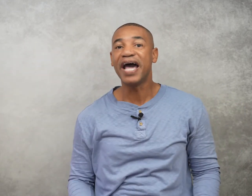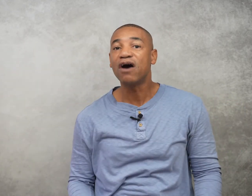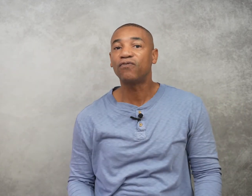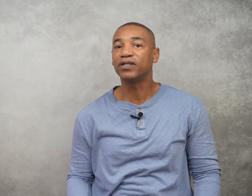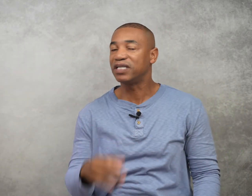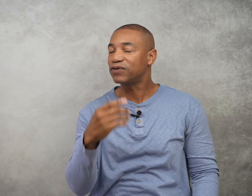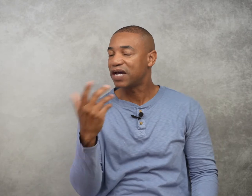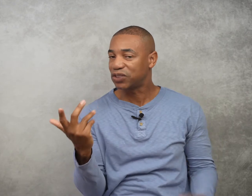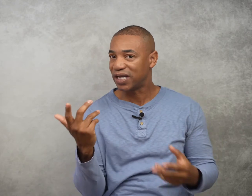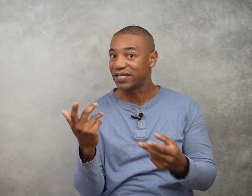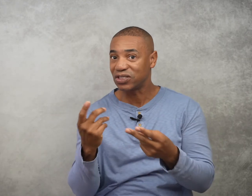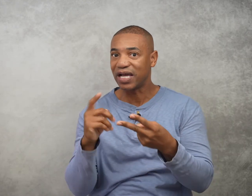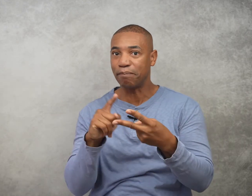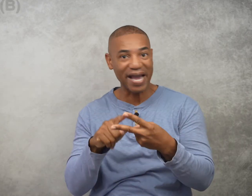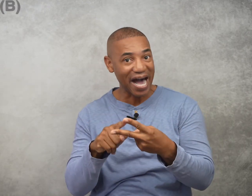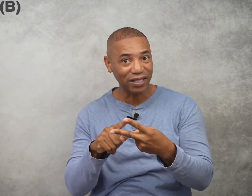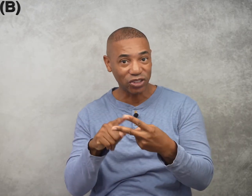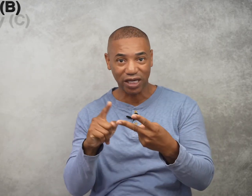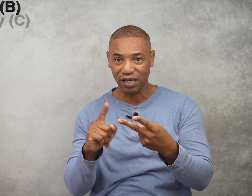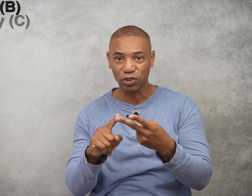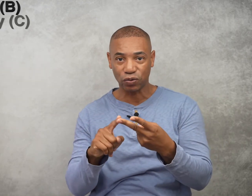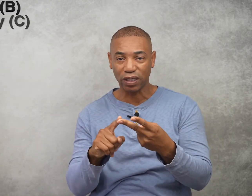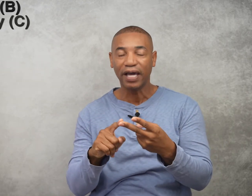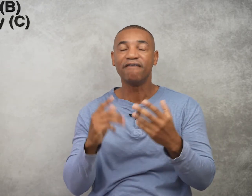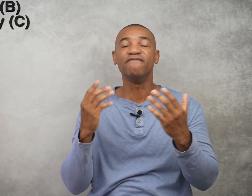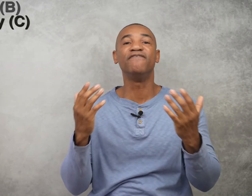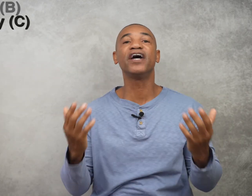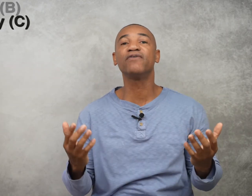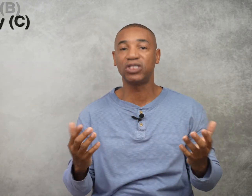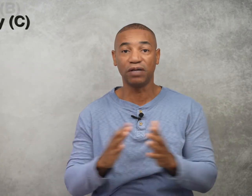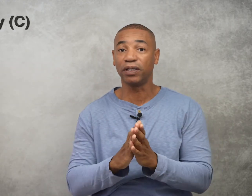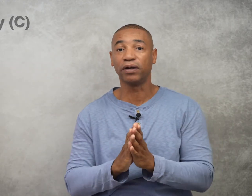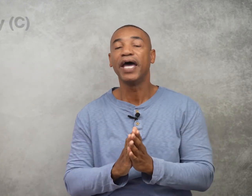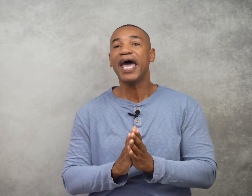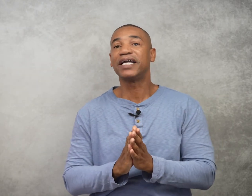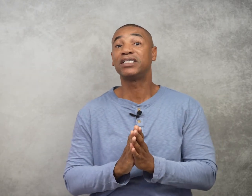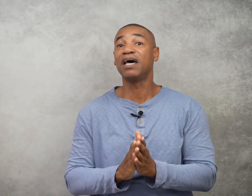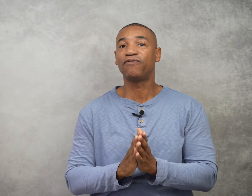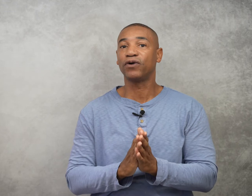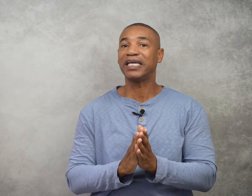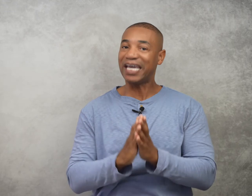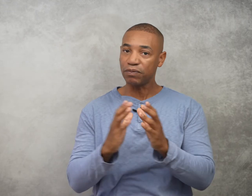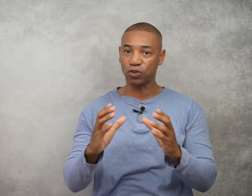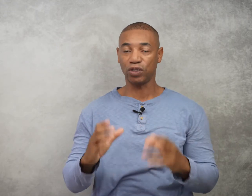Now for the different types of sciences like biology and chemistry, very similar, except for chemistry, you